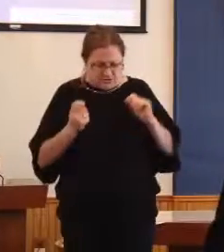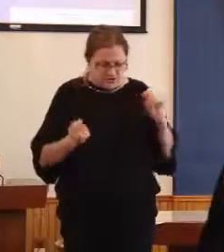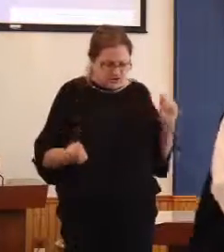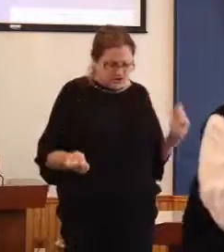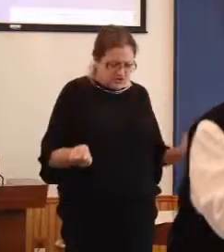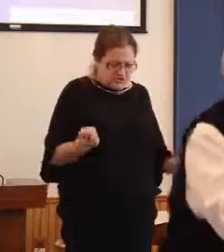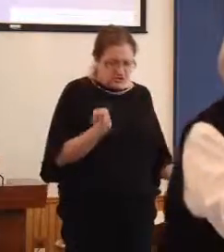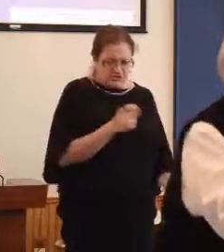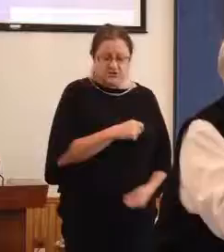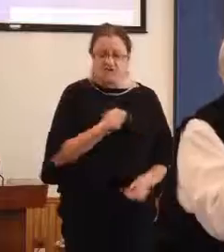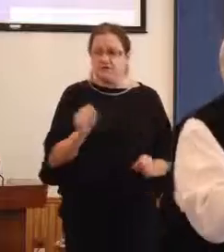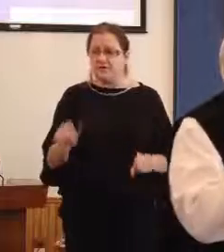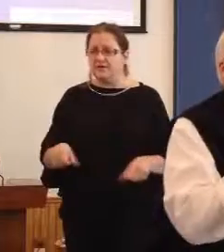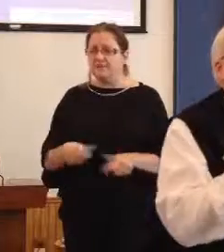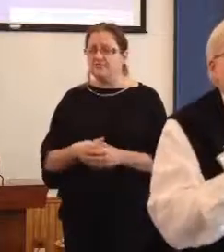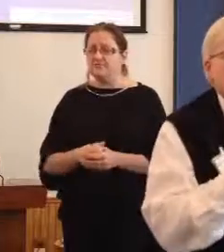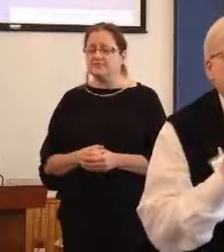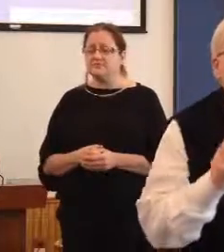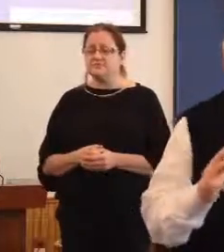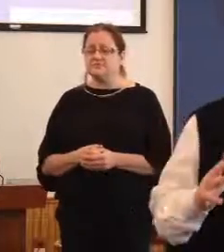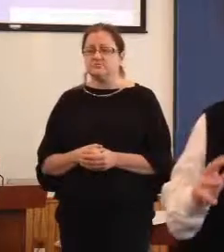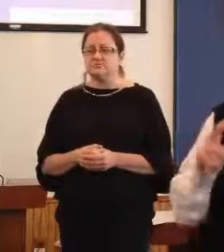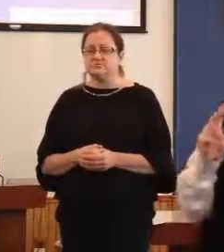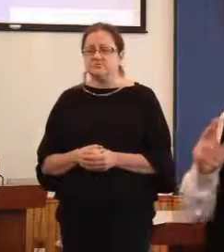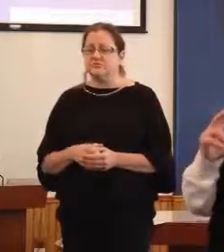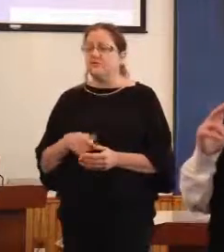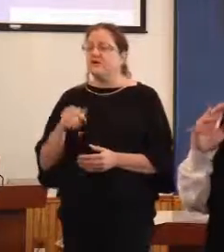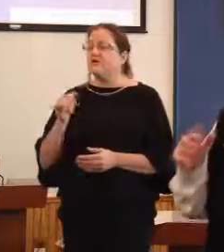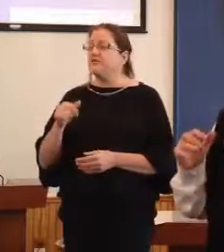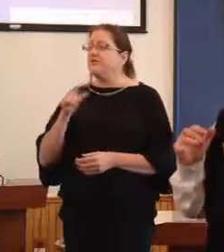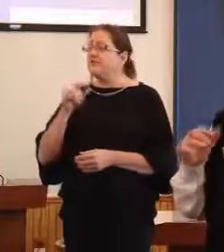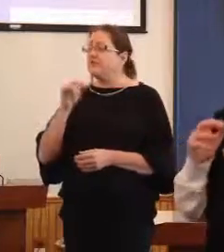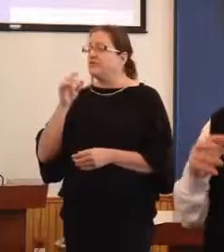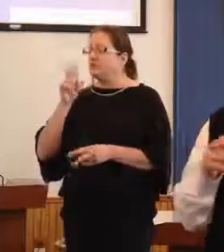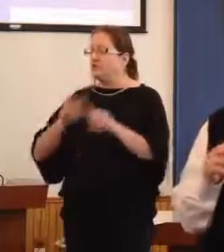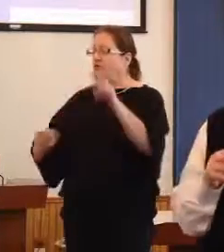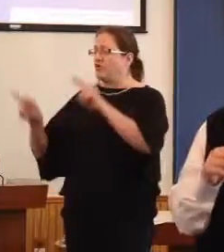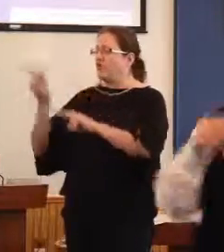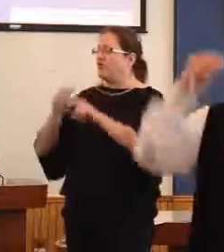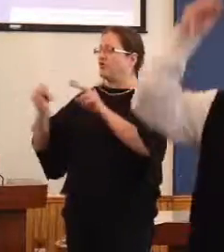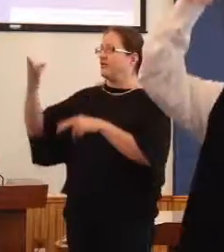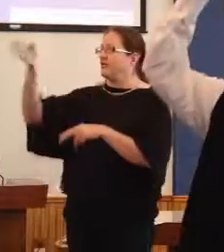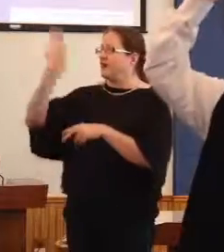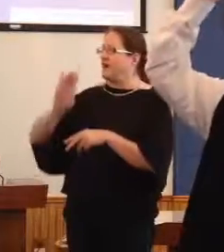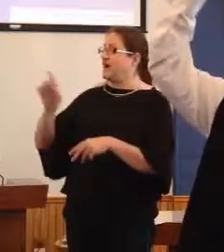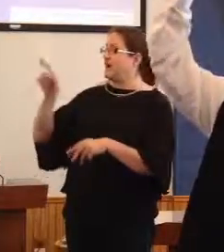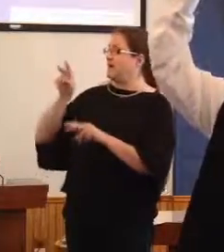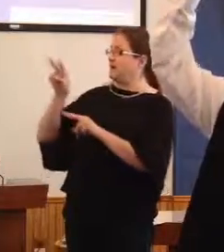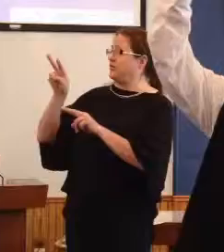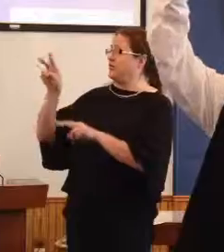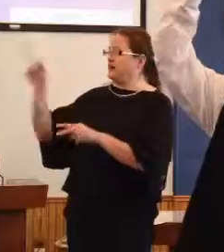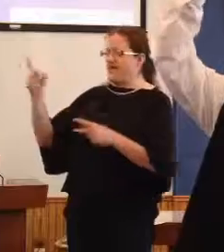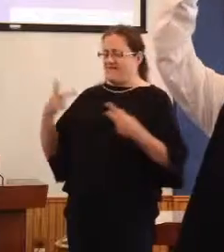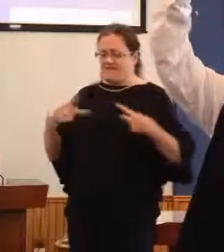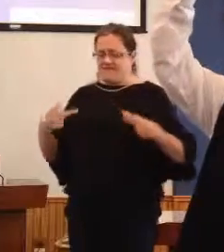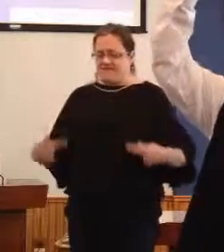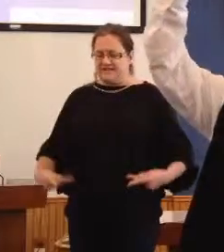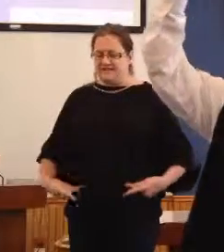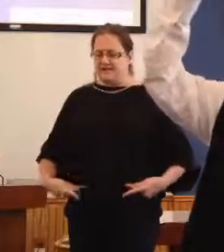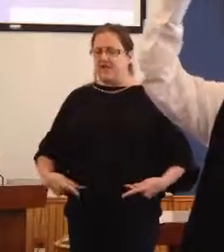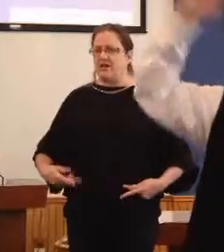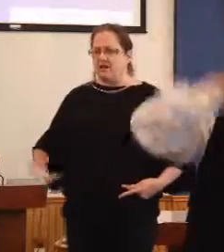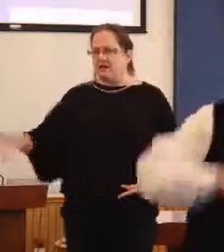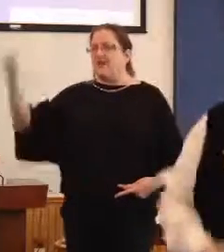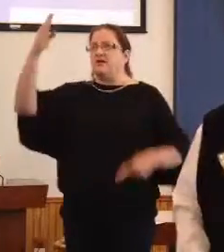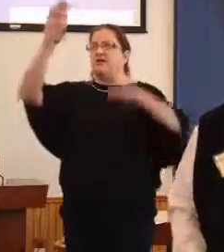You know, because we no longer view the realm of God as a physical place located